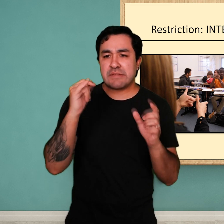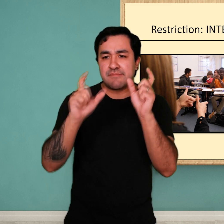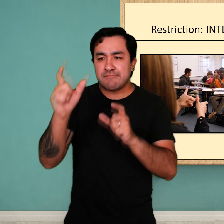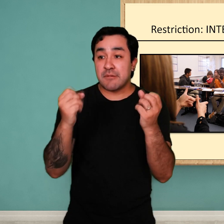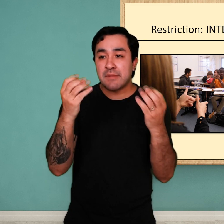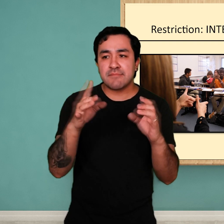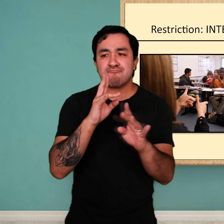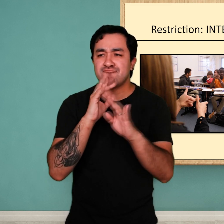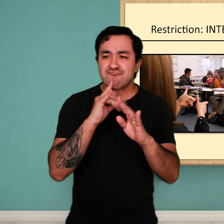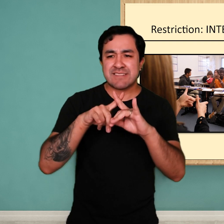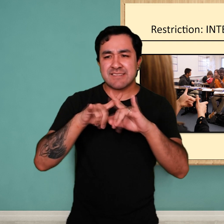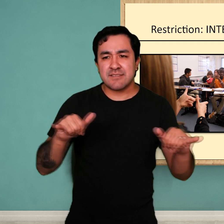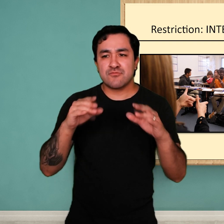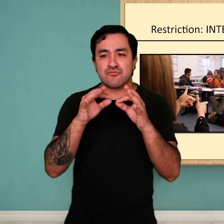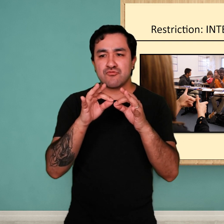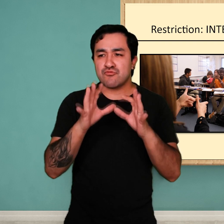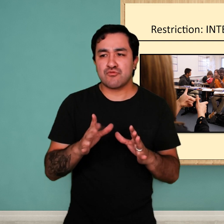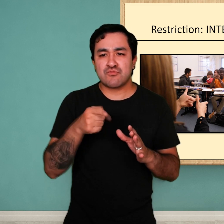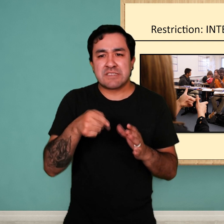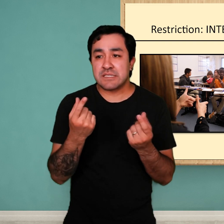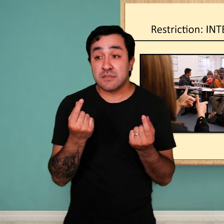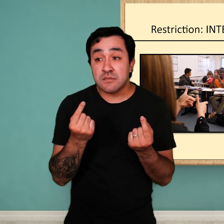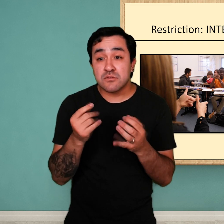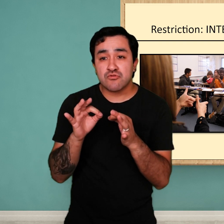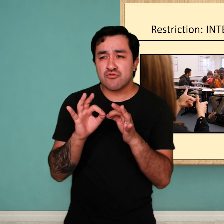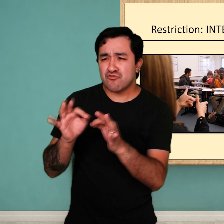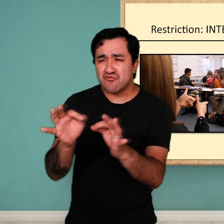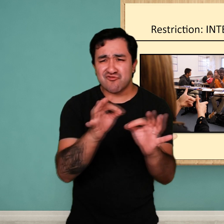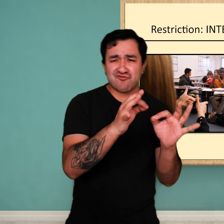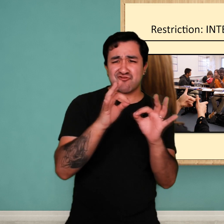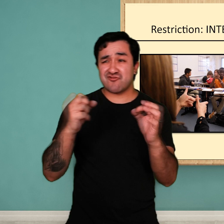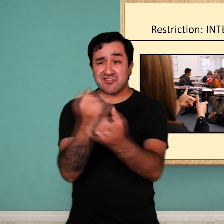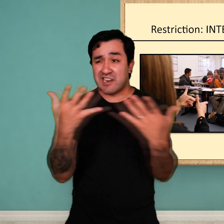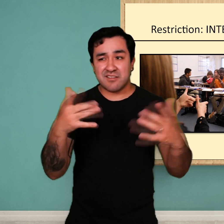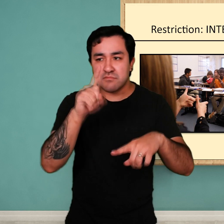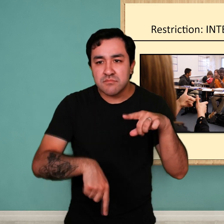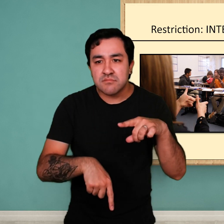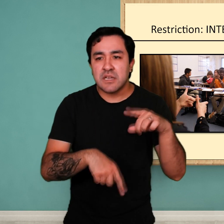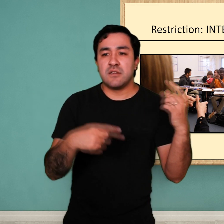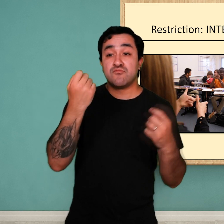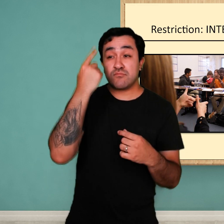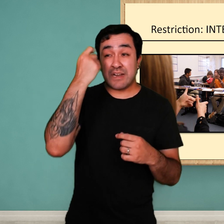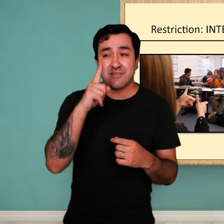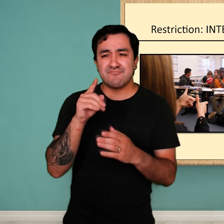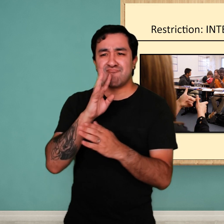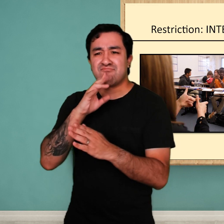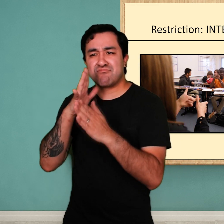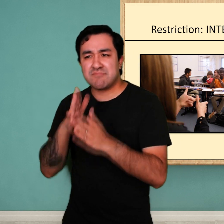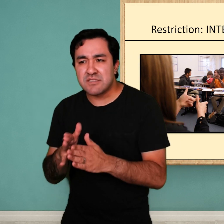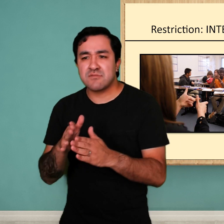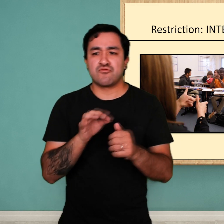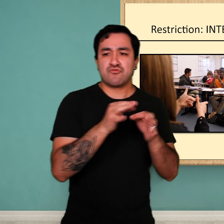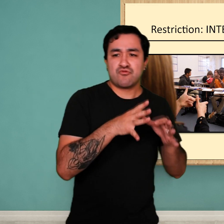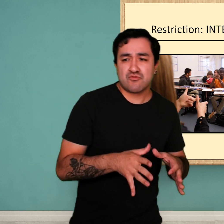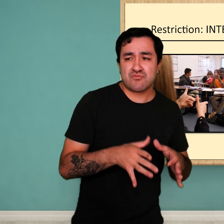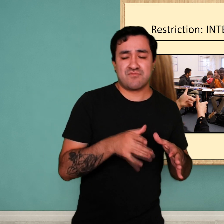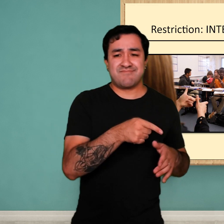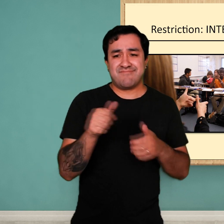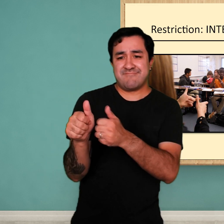people are talking, the interpreter cannot interpret it all. Even if it is a conversation between 2 or 3 people, interpreters always lag behind